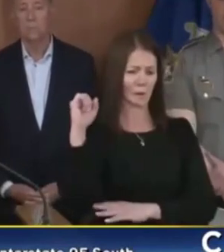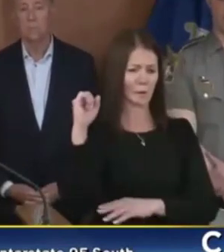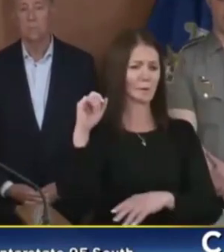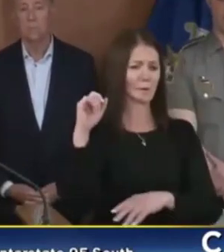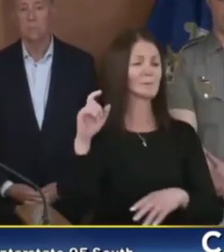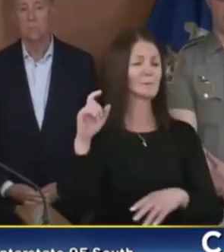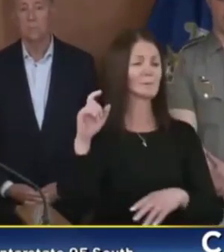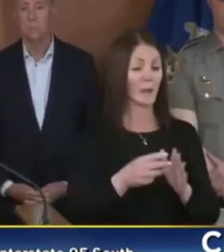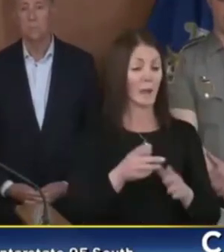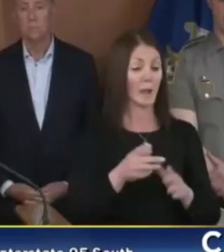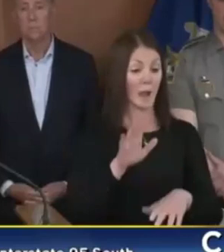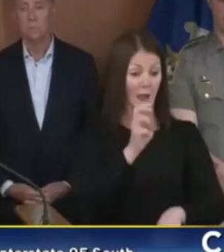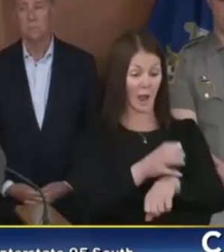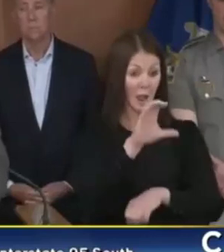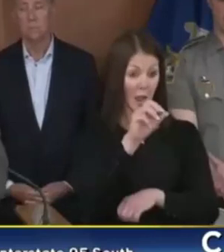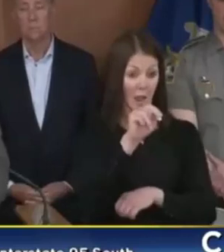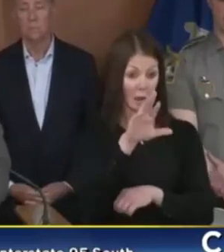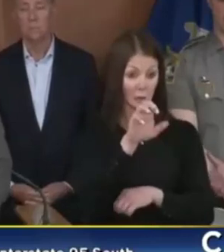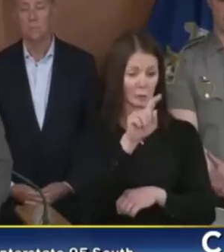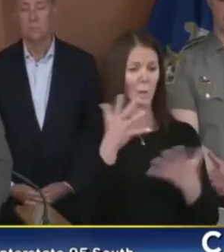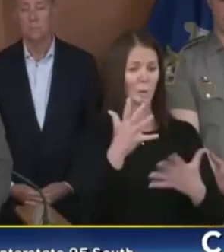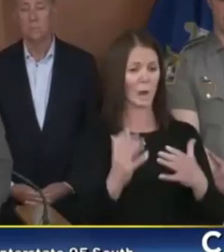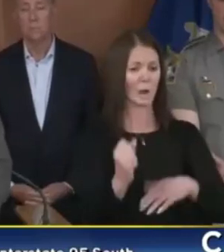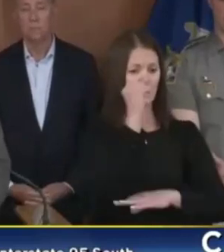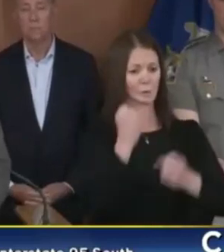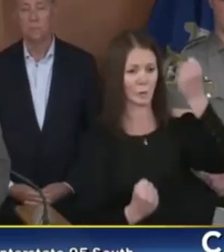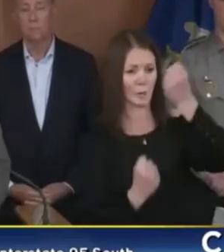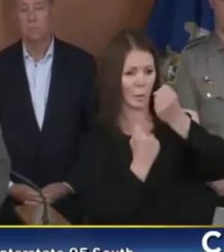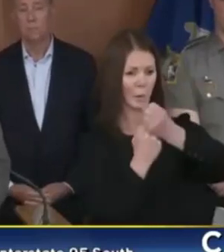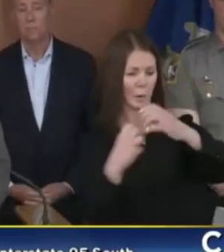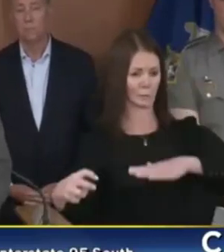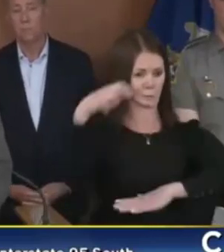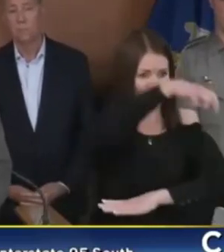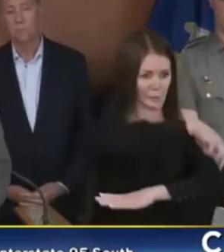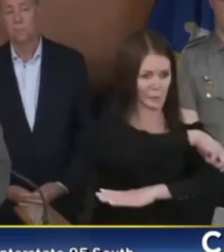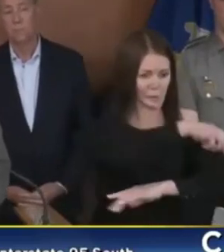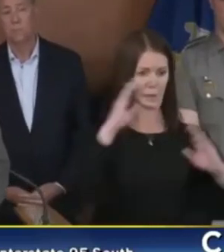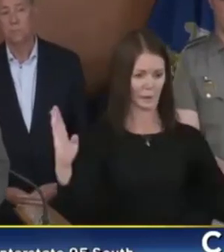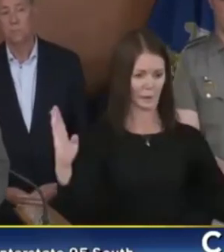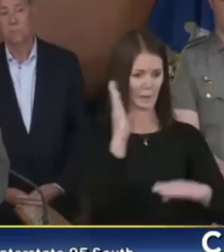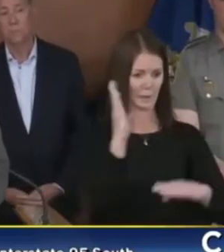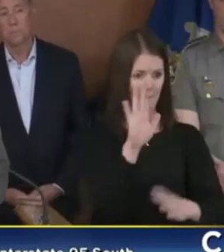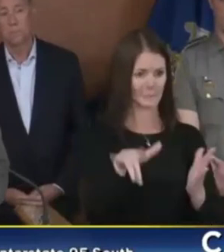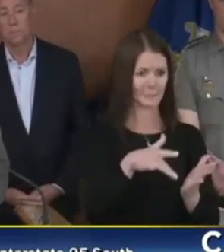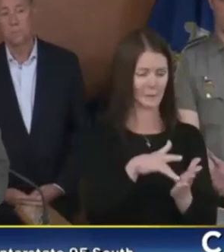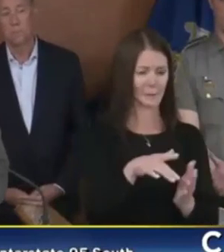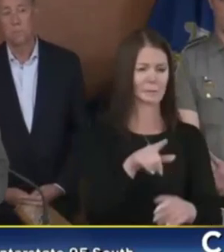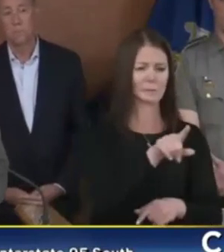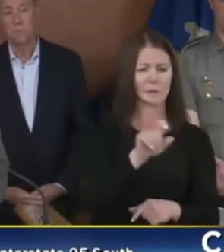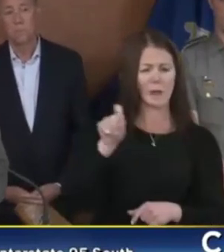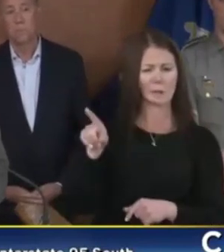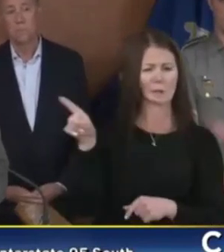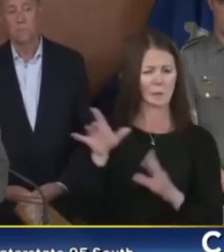It's the concrete in the middle that holds up the bridge. Can you elaborate on the additional Metro North services? Will this